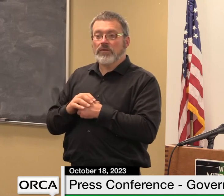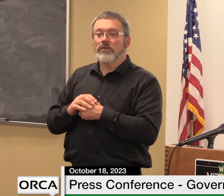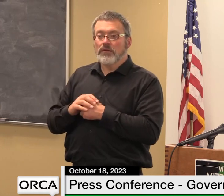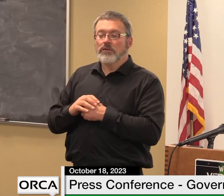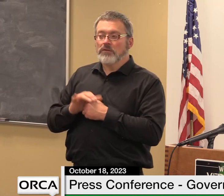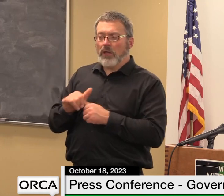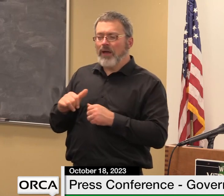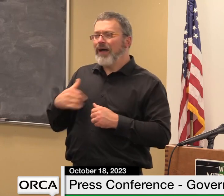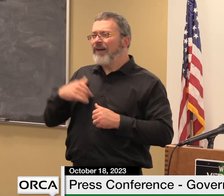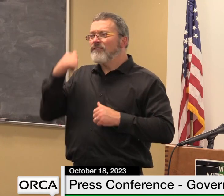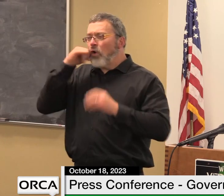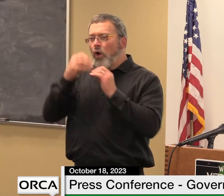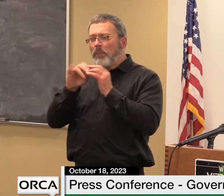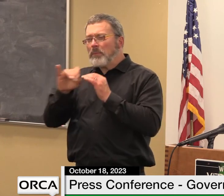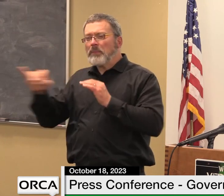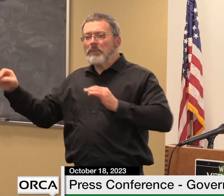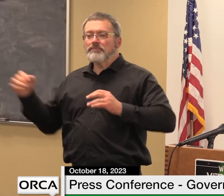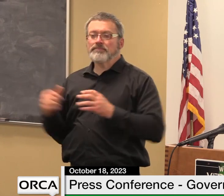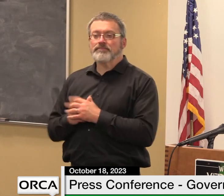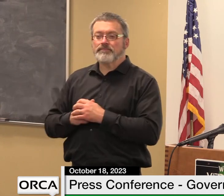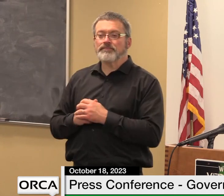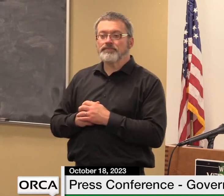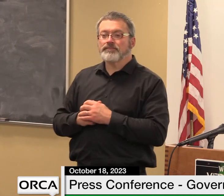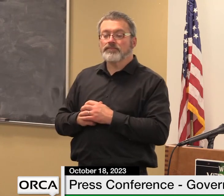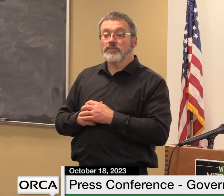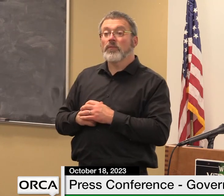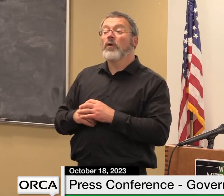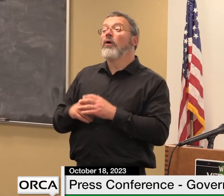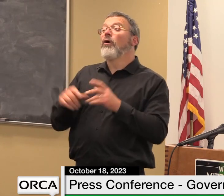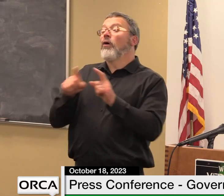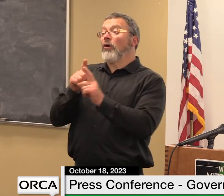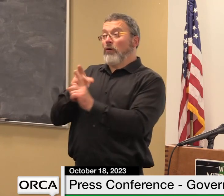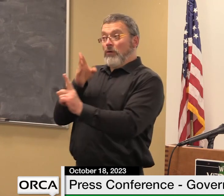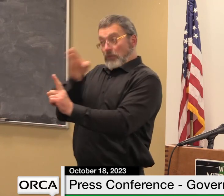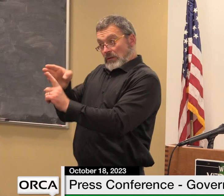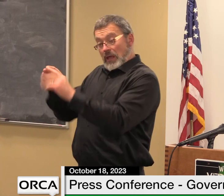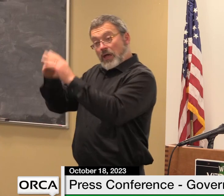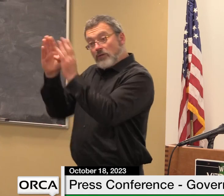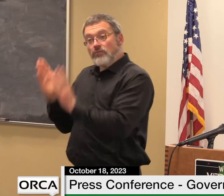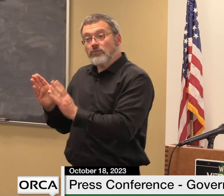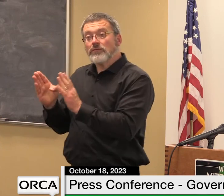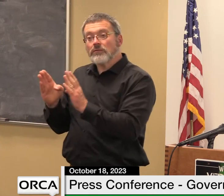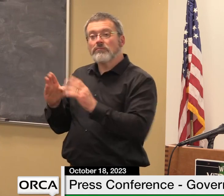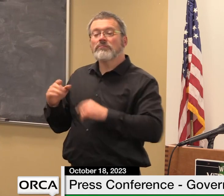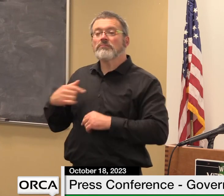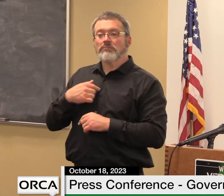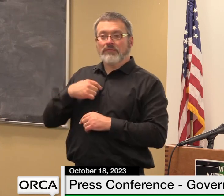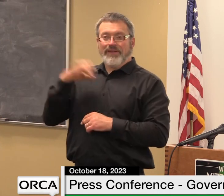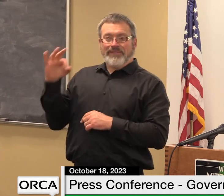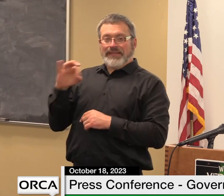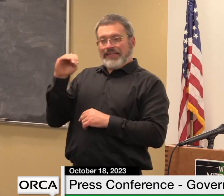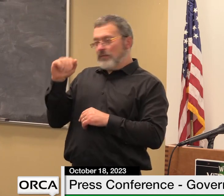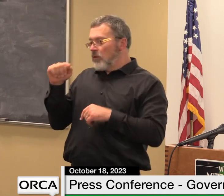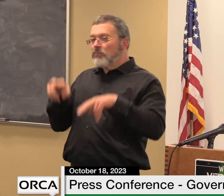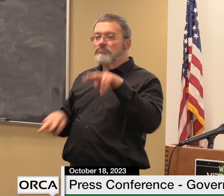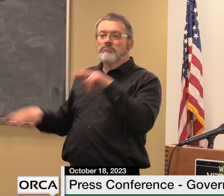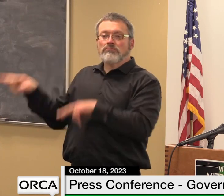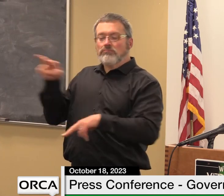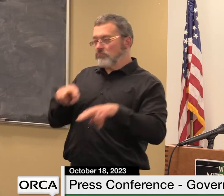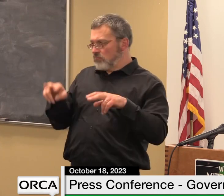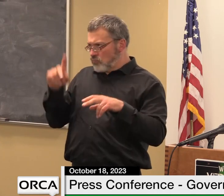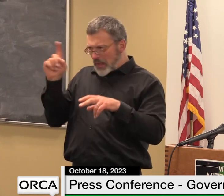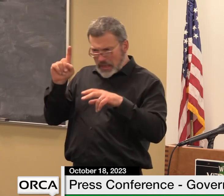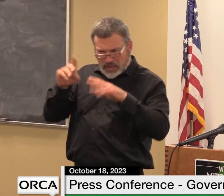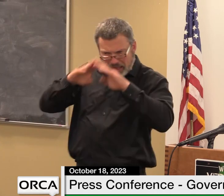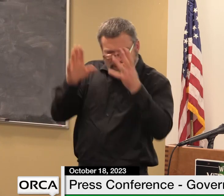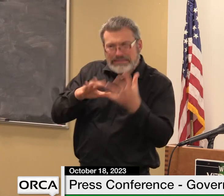With regard to direct housing, FEMA determines if applicants are eligible for the direct housing based upon how much damage they have to their